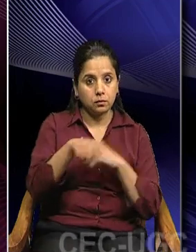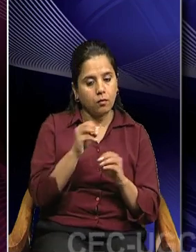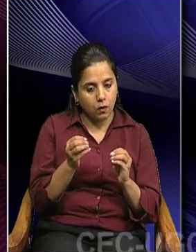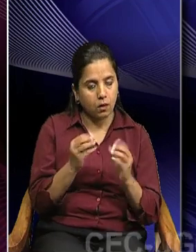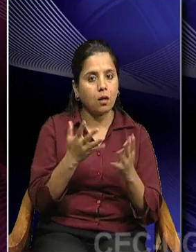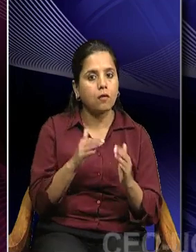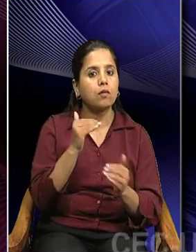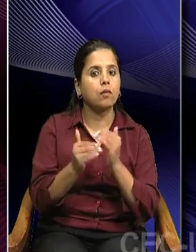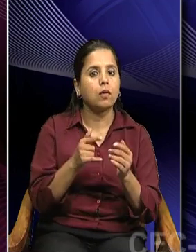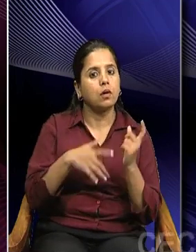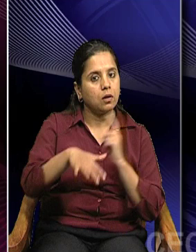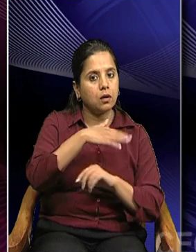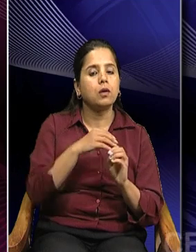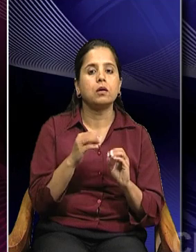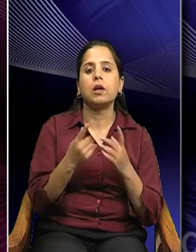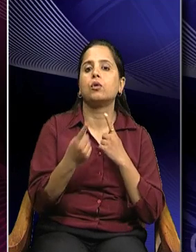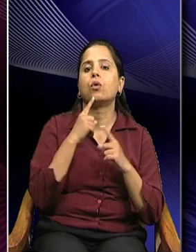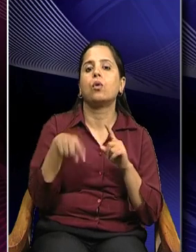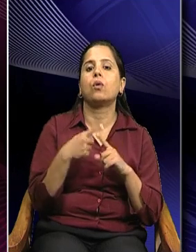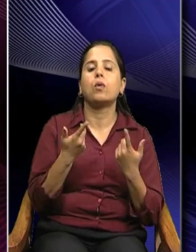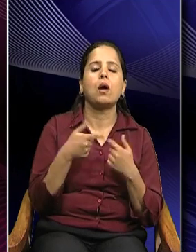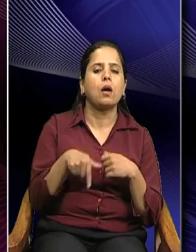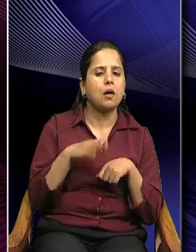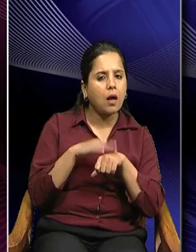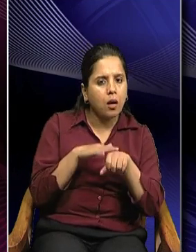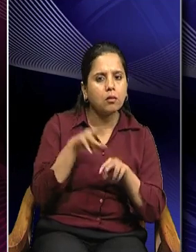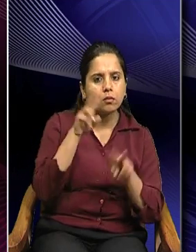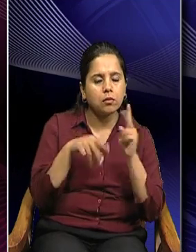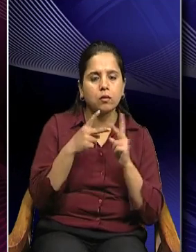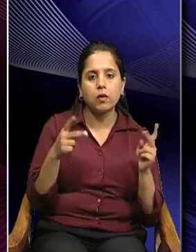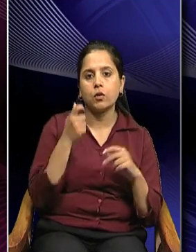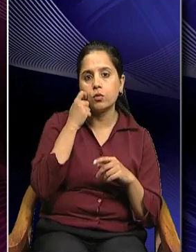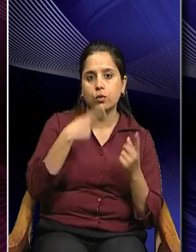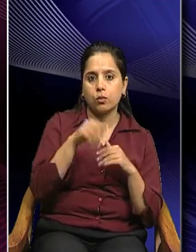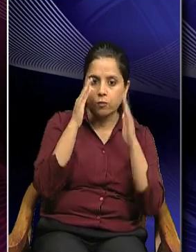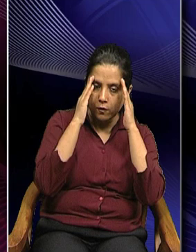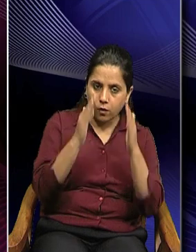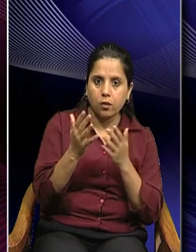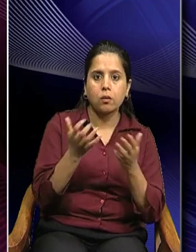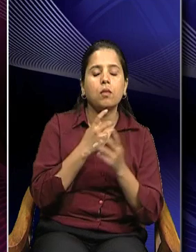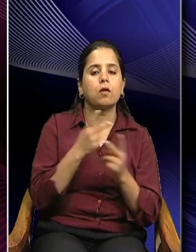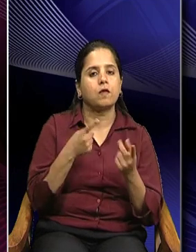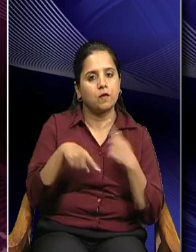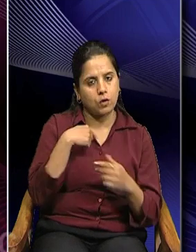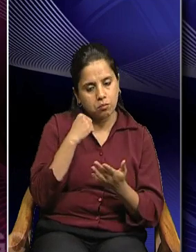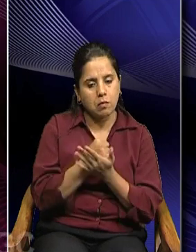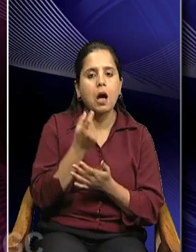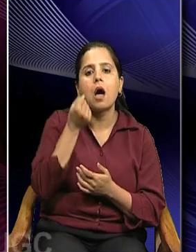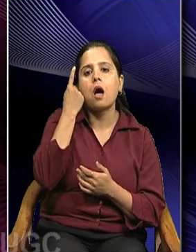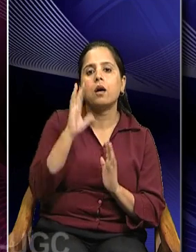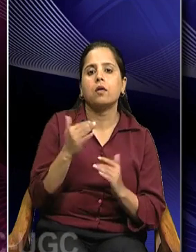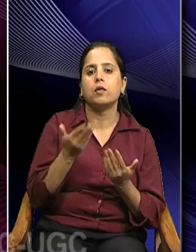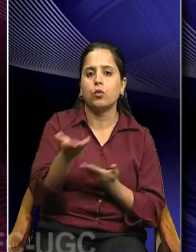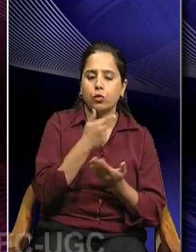started in this era, they started talking about the experiential marketing, human centered marketing, that we should understand that we